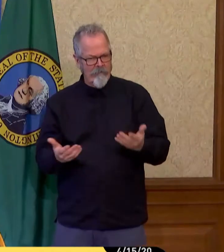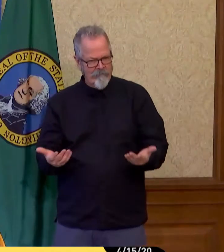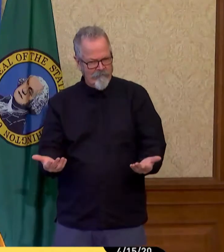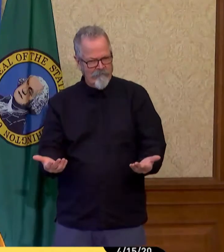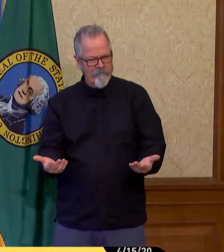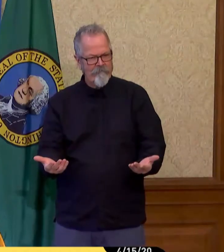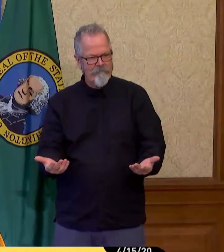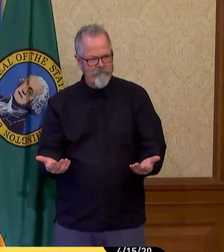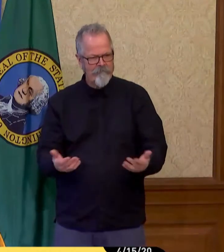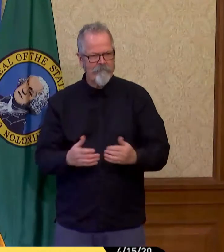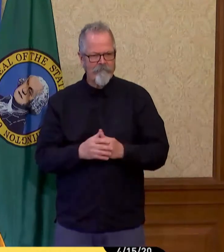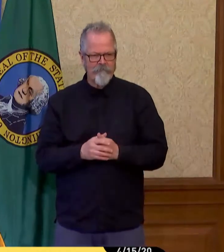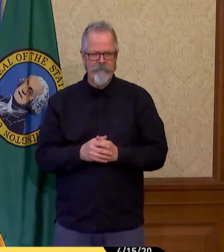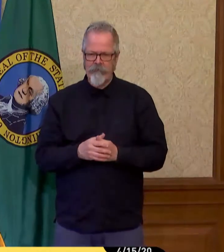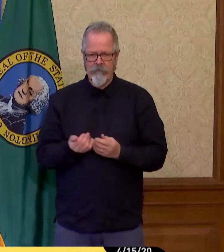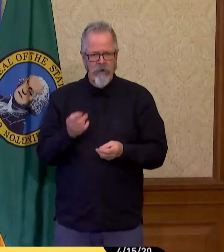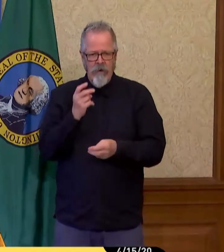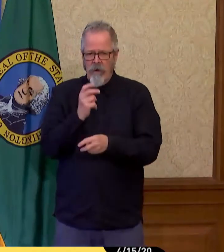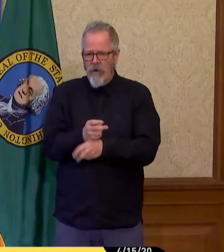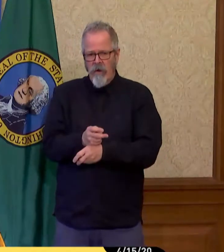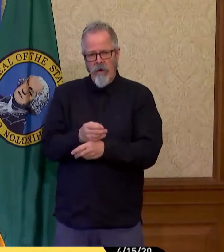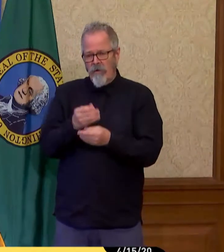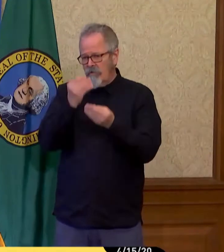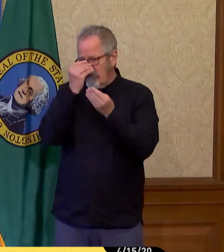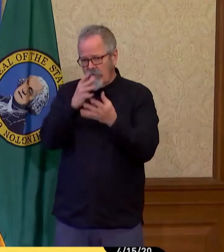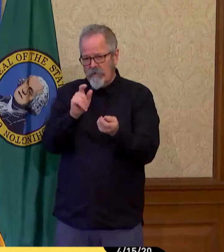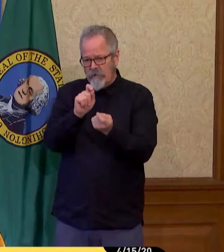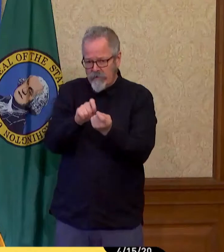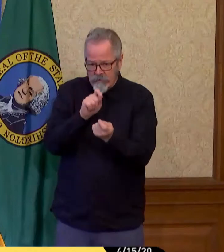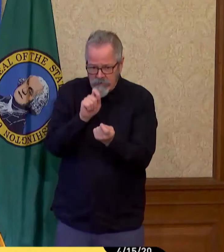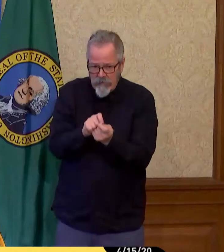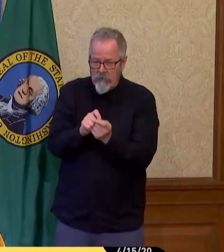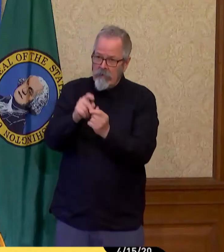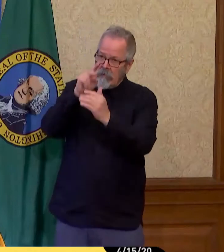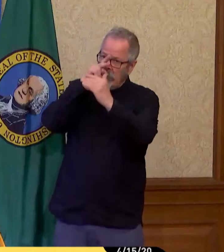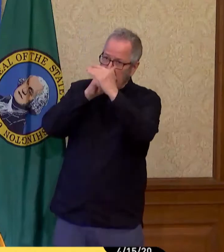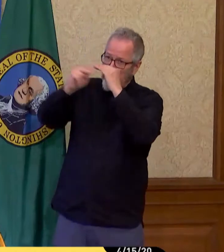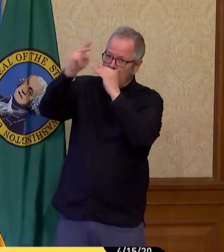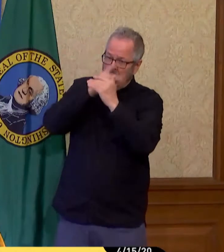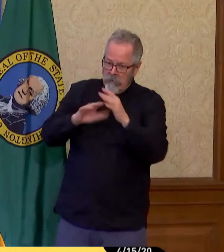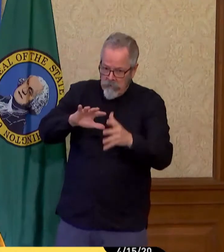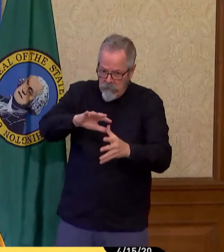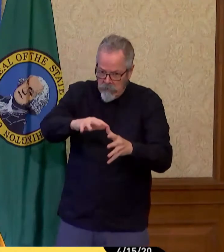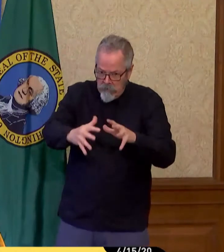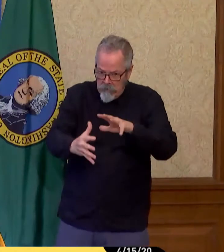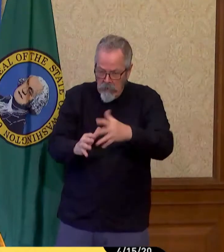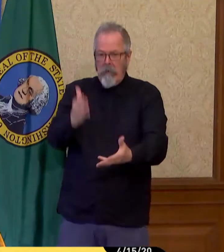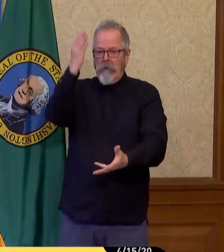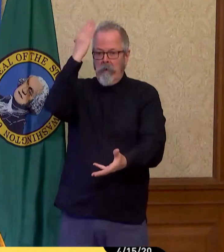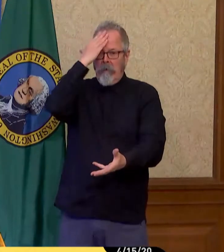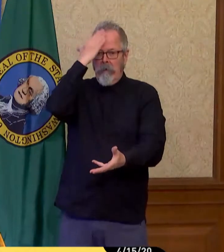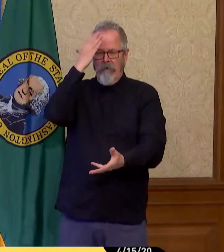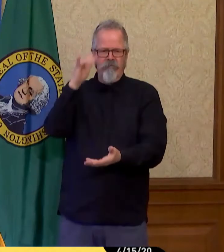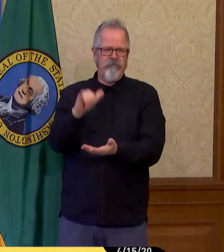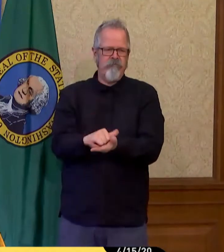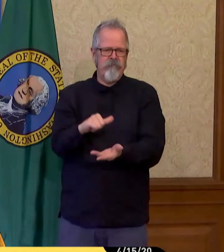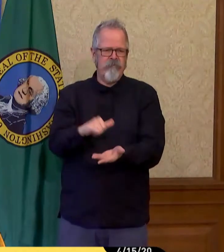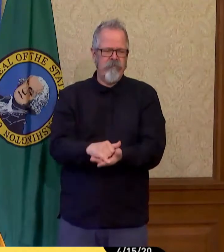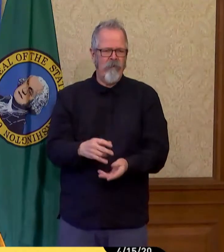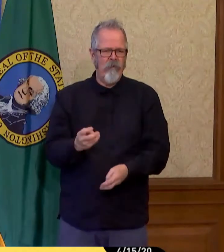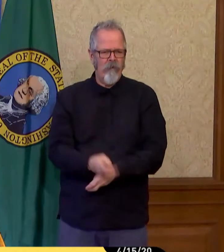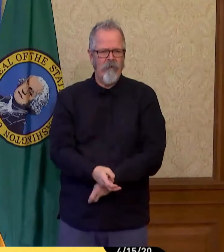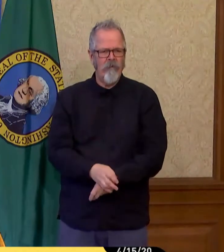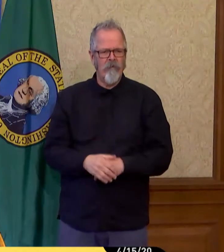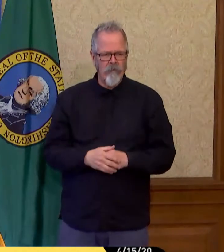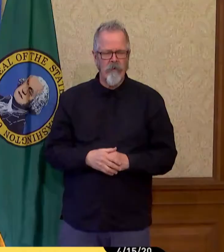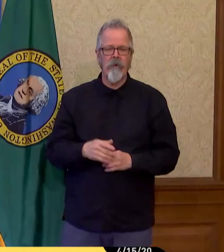curves. What I wanted to share with Washingtonians is there's just a lot of good reasons to understand that